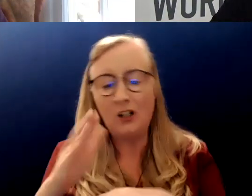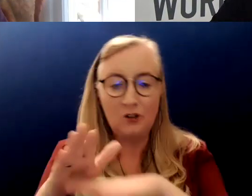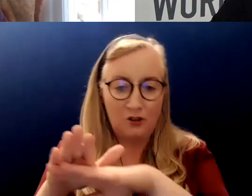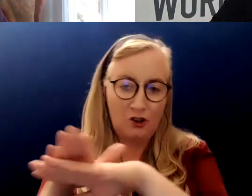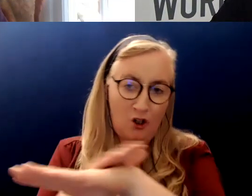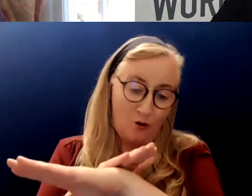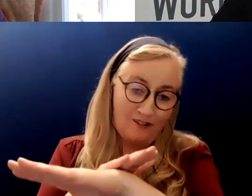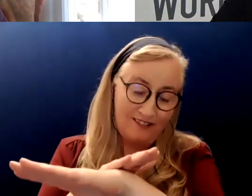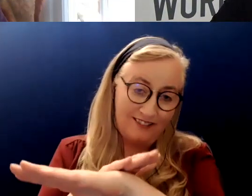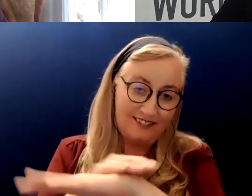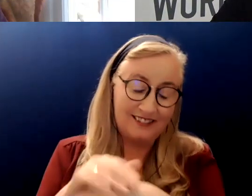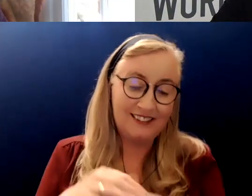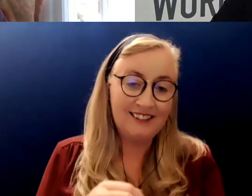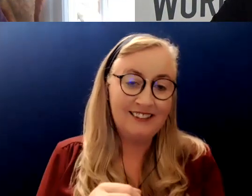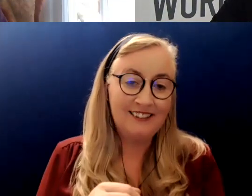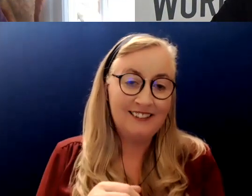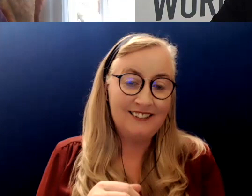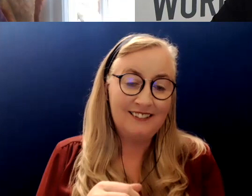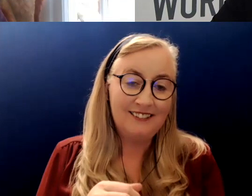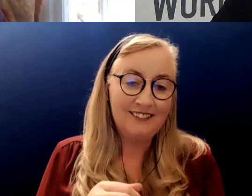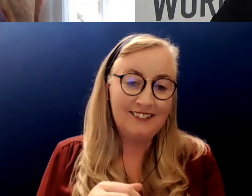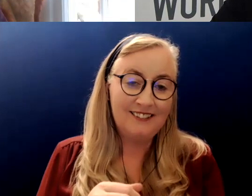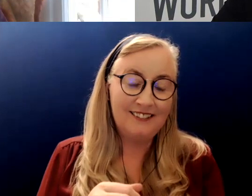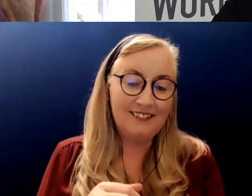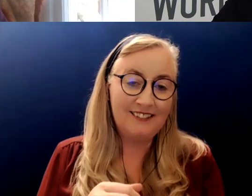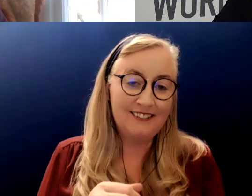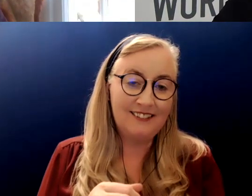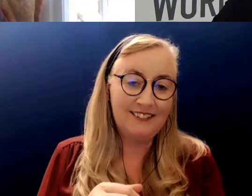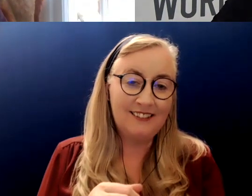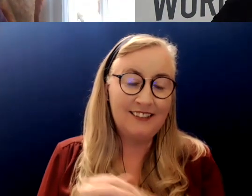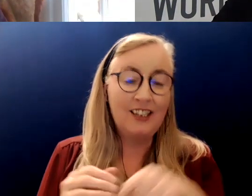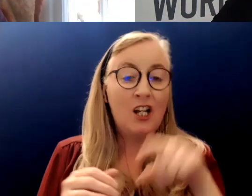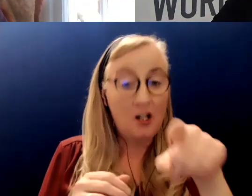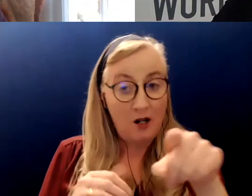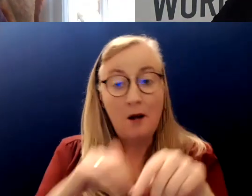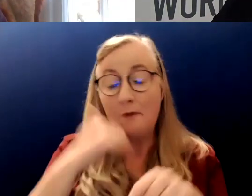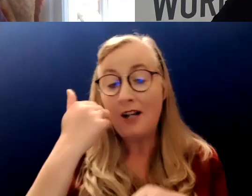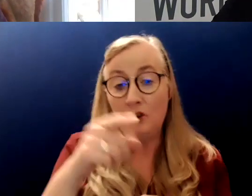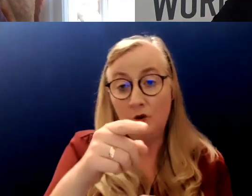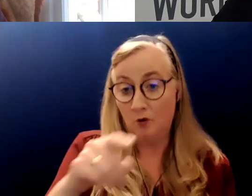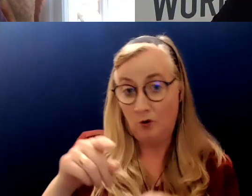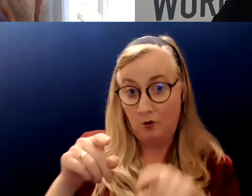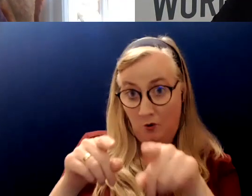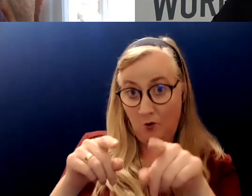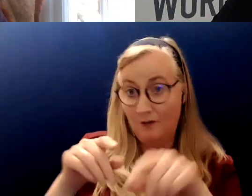But also, I think it's important, having had the upbringing that you did,